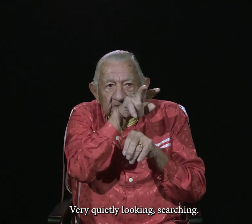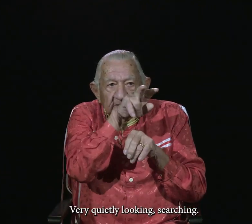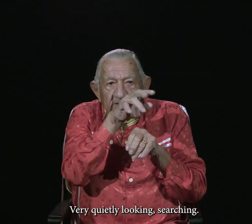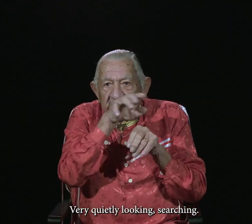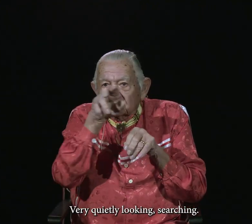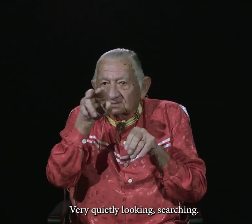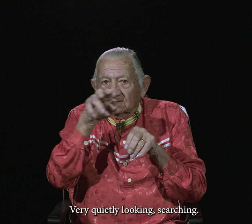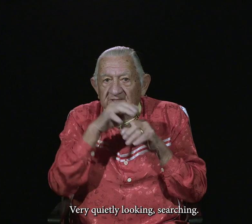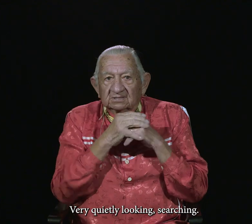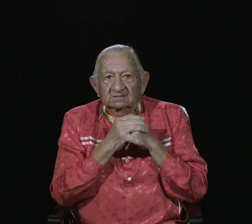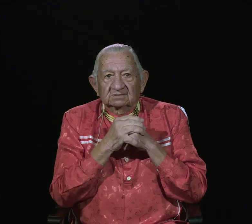looking, searching.